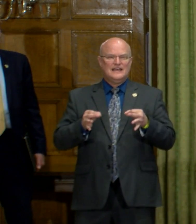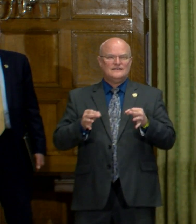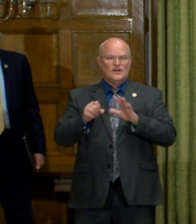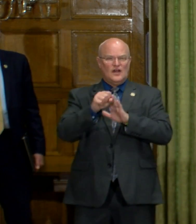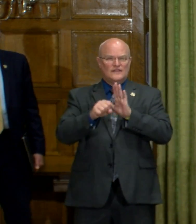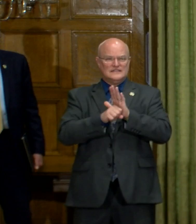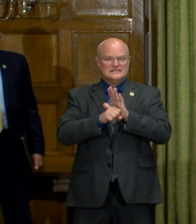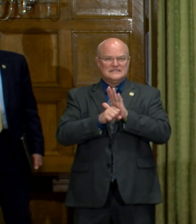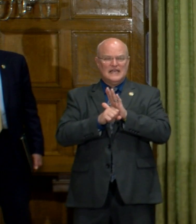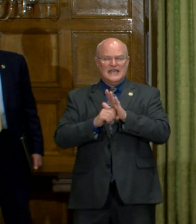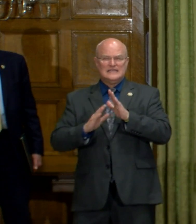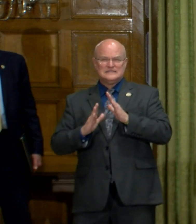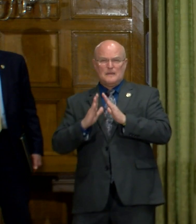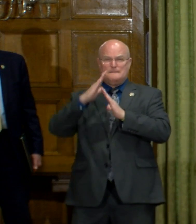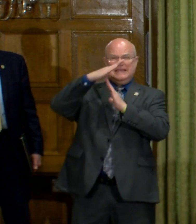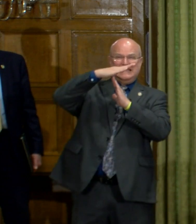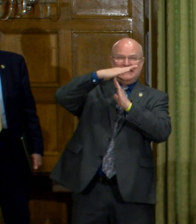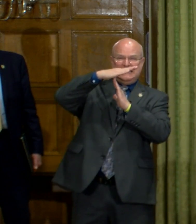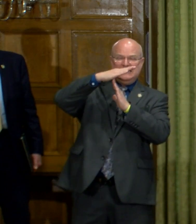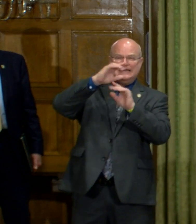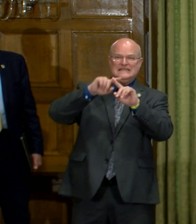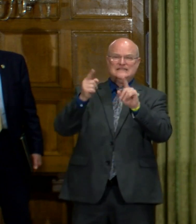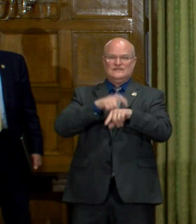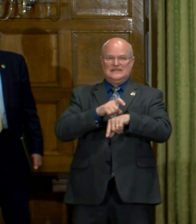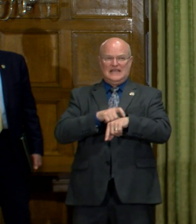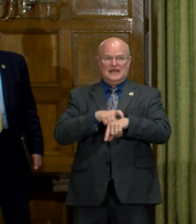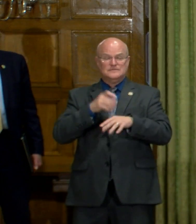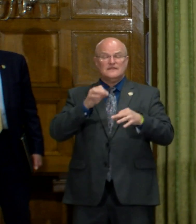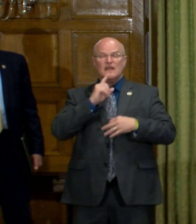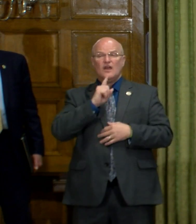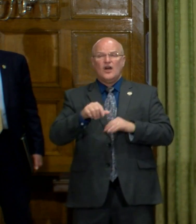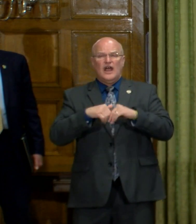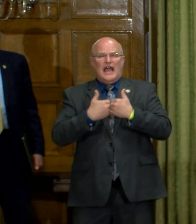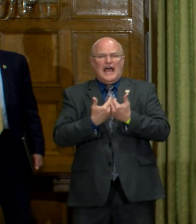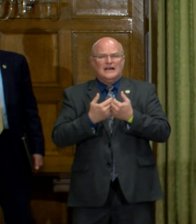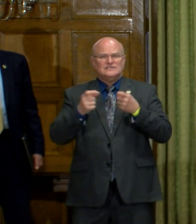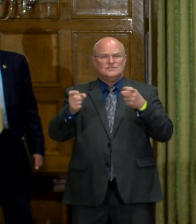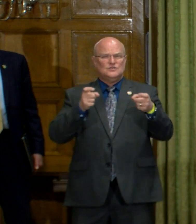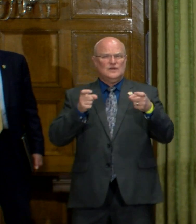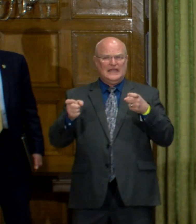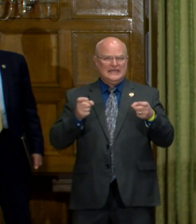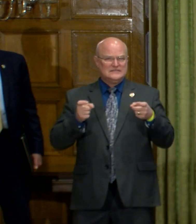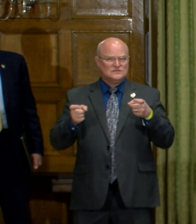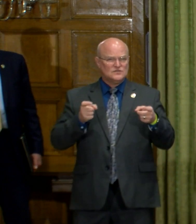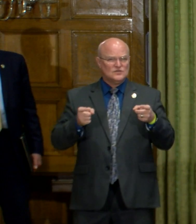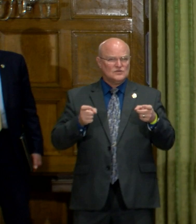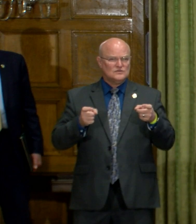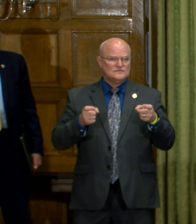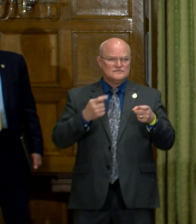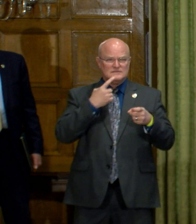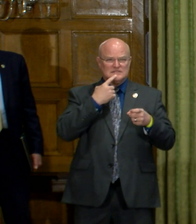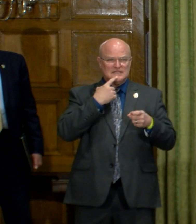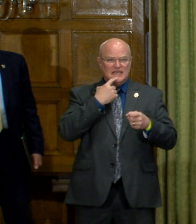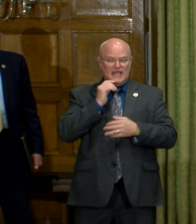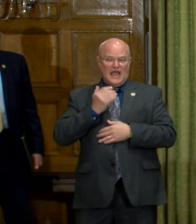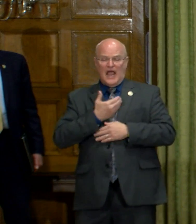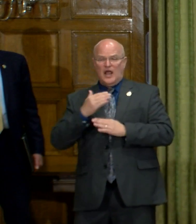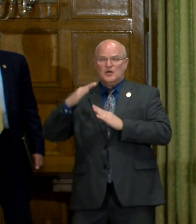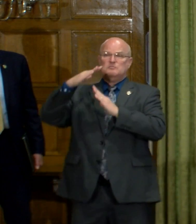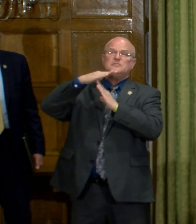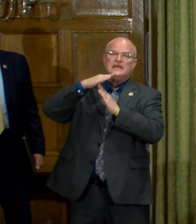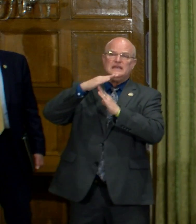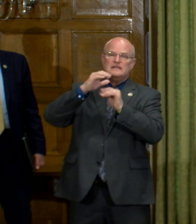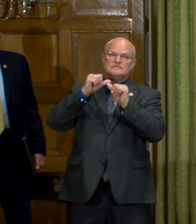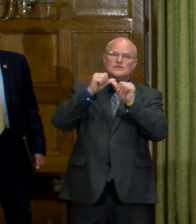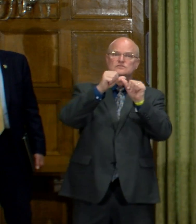are the states peaking at different times? And if they are, how do you handle, say, our peak goes on